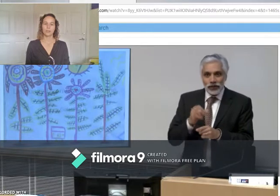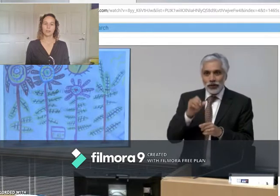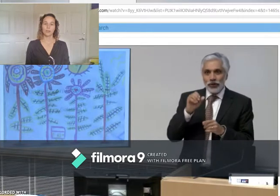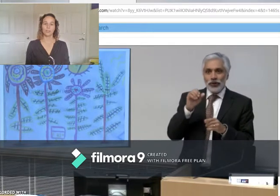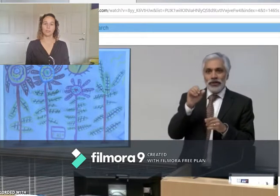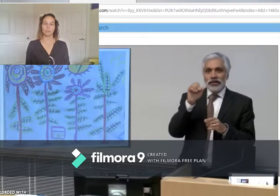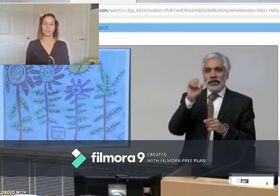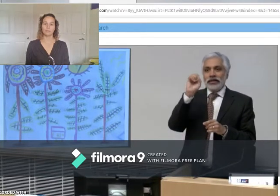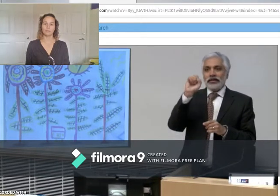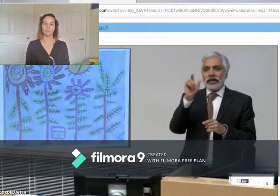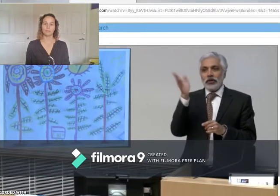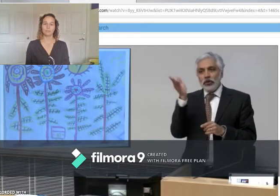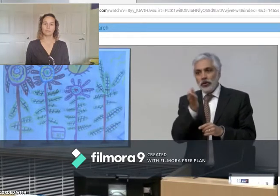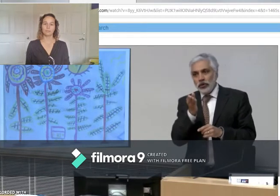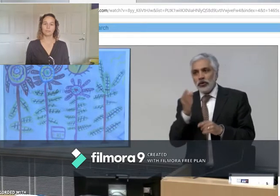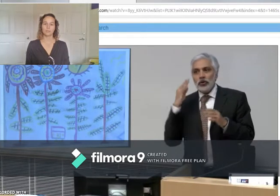Now it's harder to see, right?